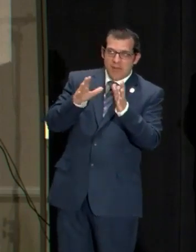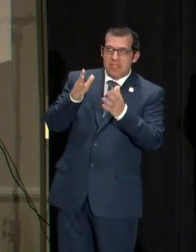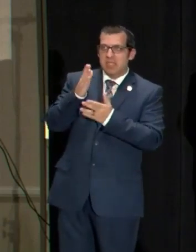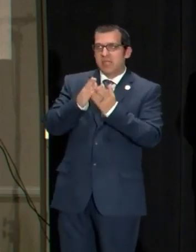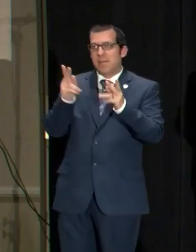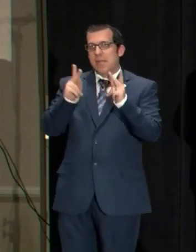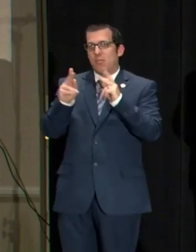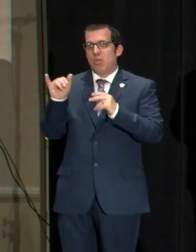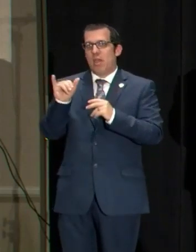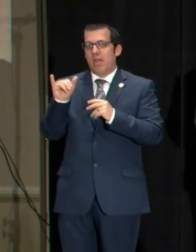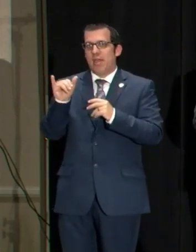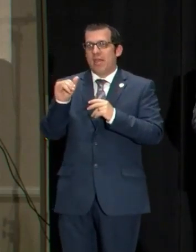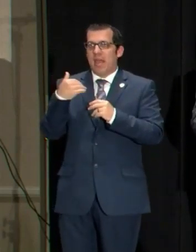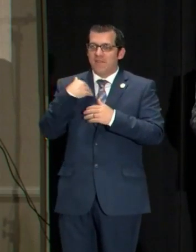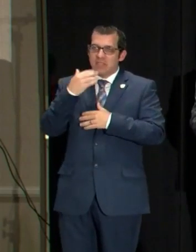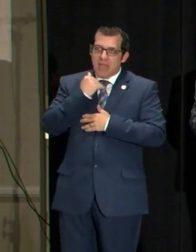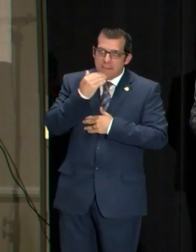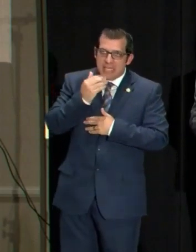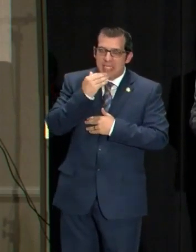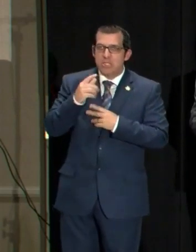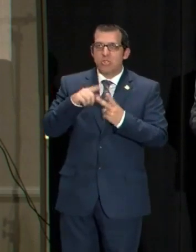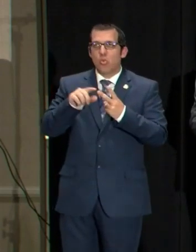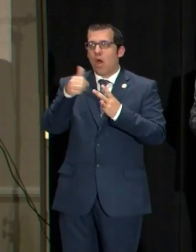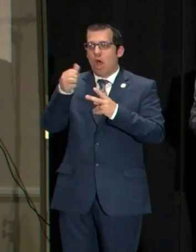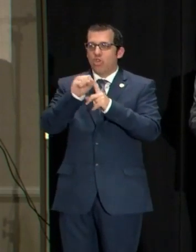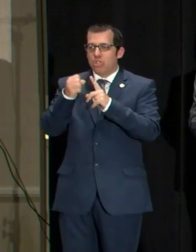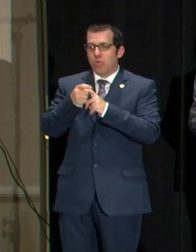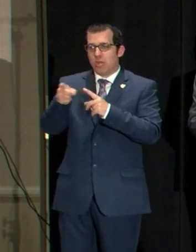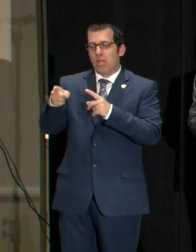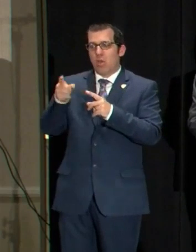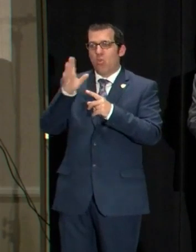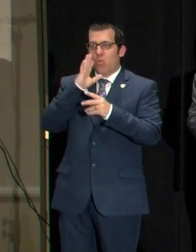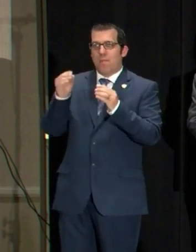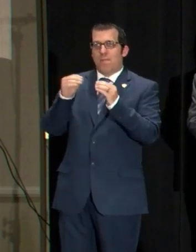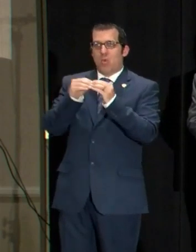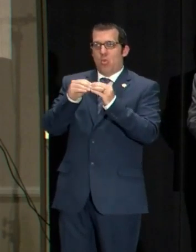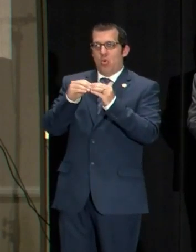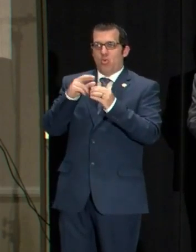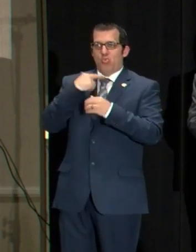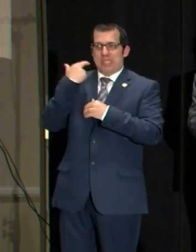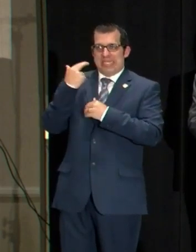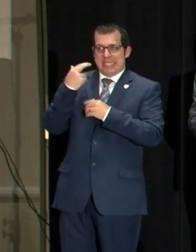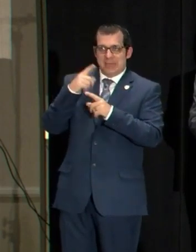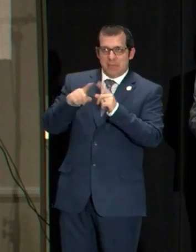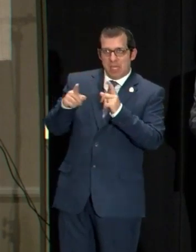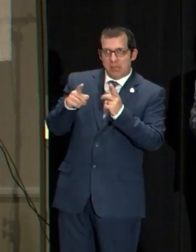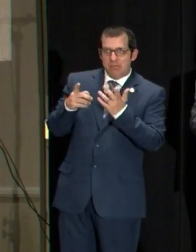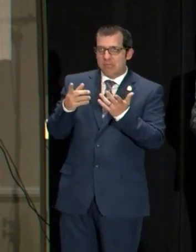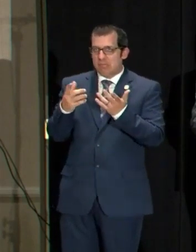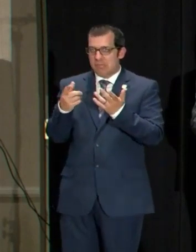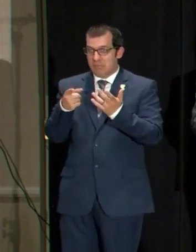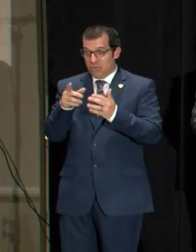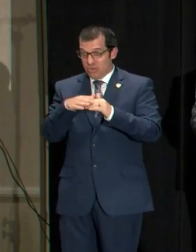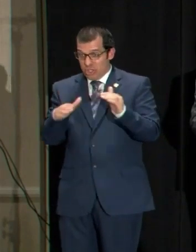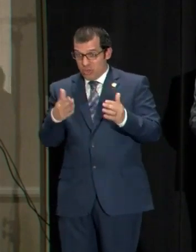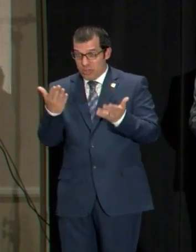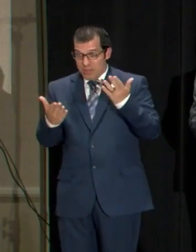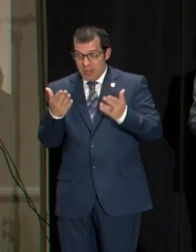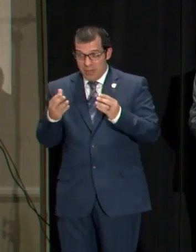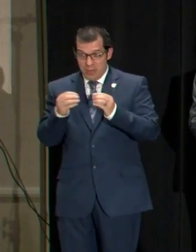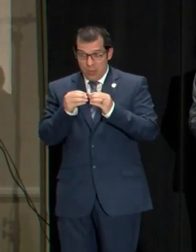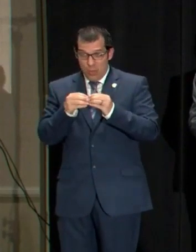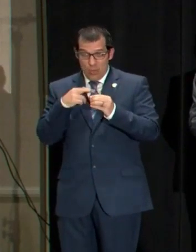like that may have diabetes or other situations that are definitely going to be in the vulnerable, but do we think now that children might be